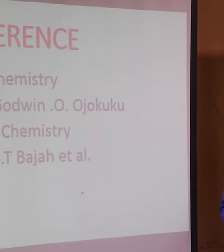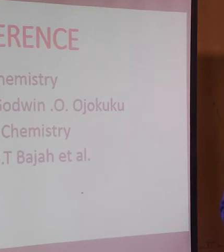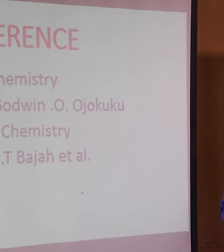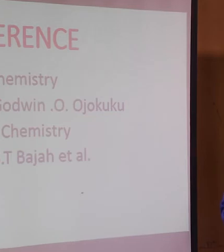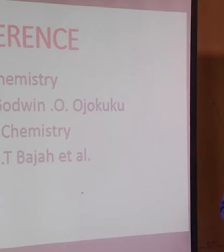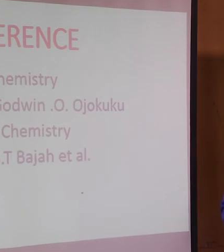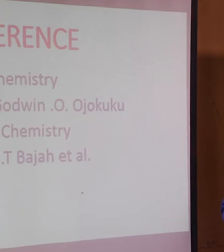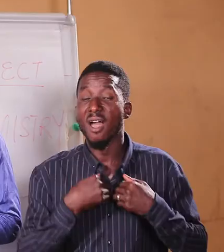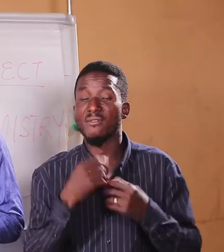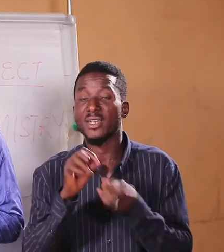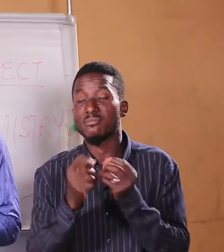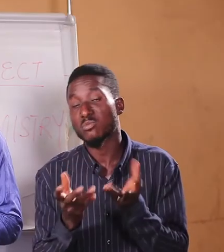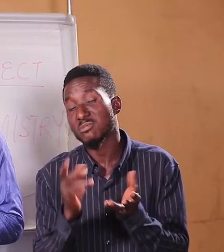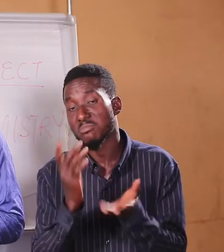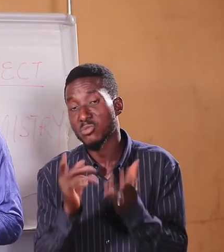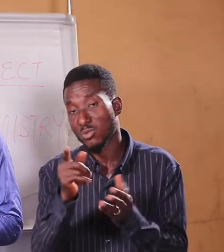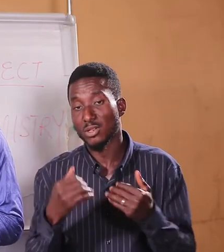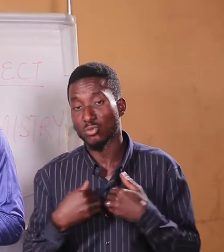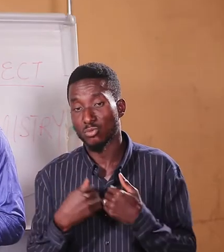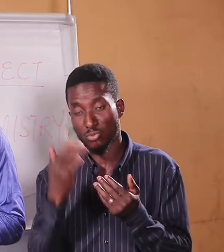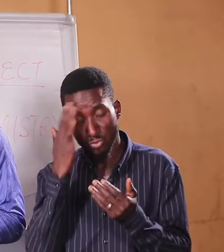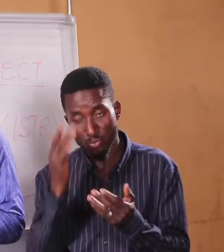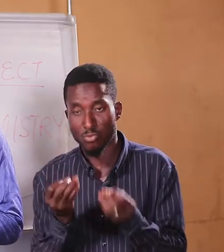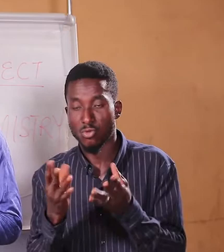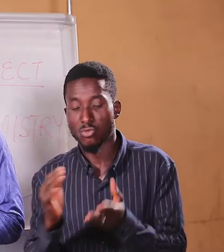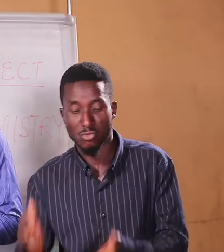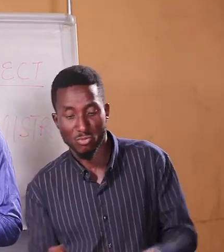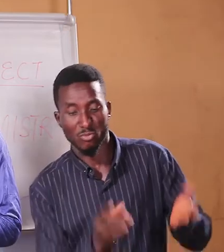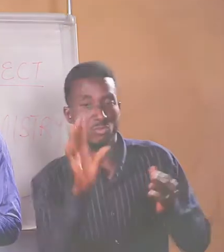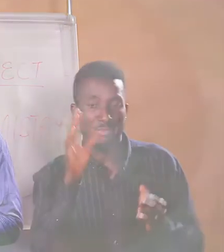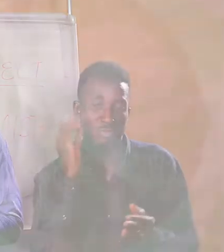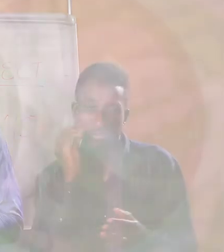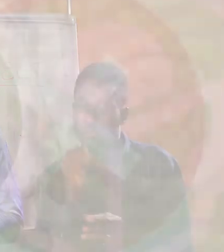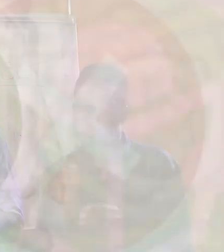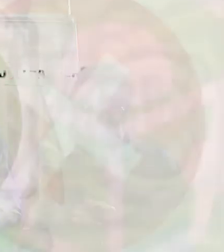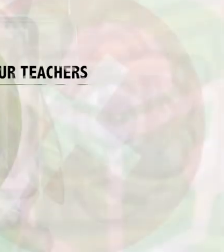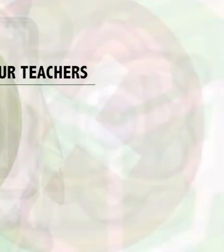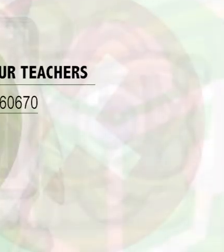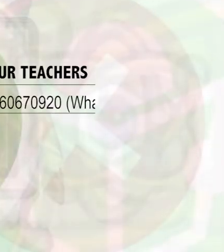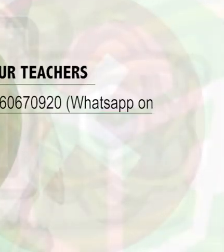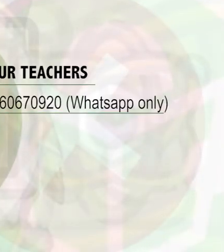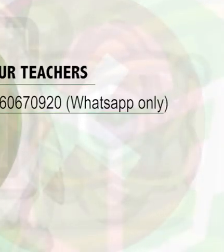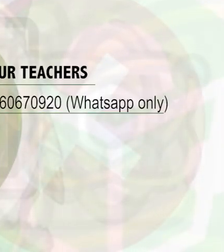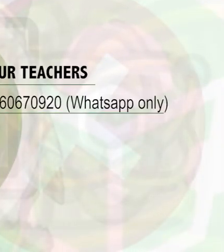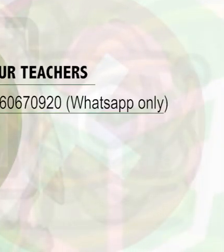problem, complaint, questions, or you want to submit assignments, you can contact us using these numbers: Williams Ishaku